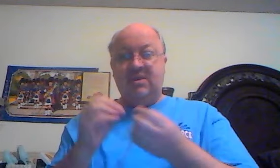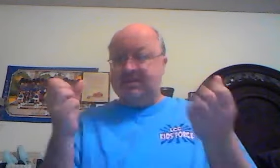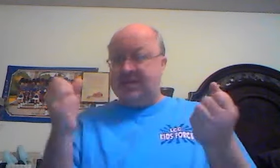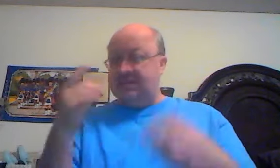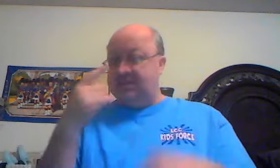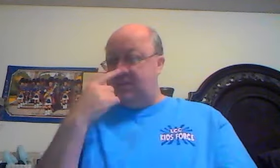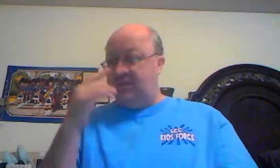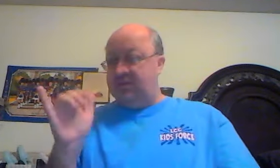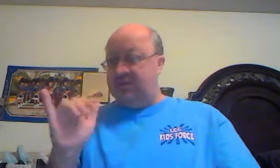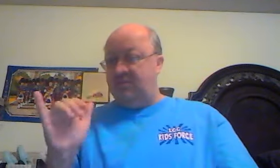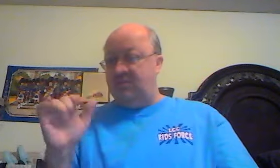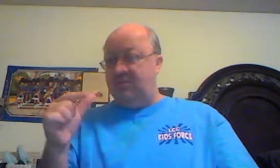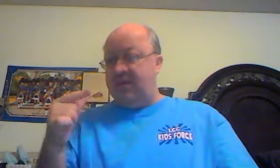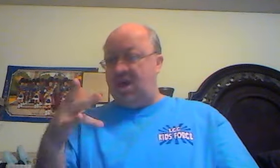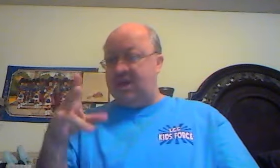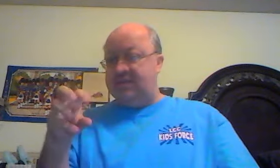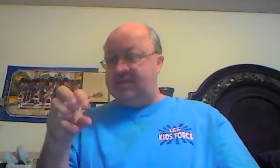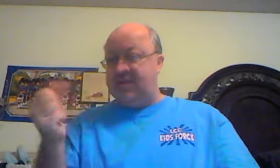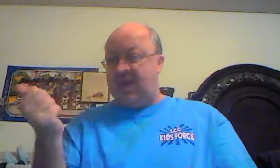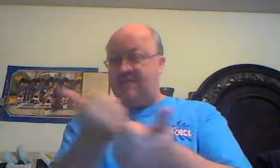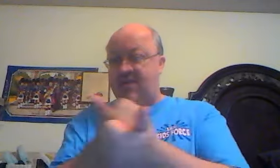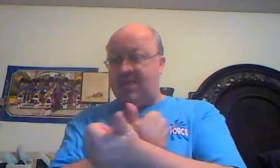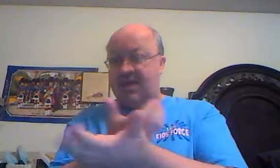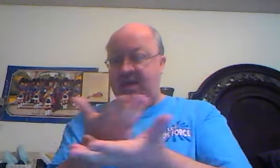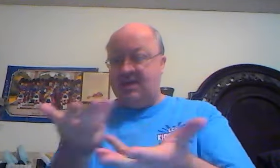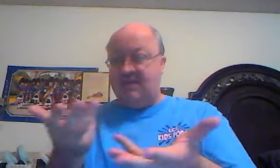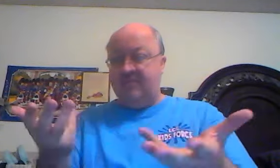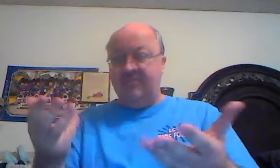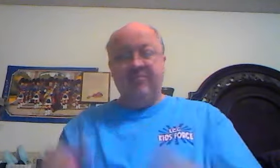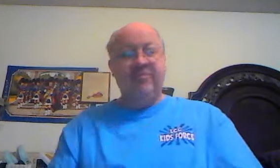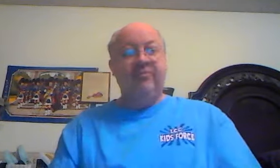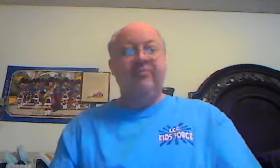ASL is going to look like when we gloss everything.